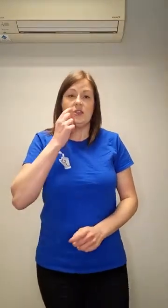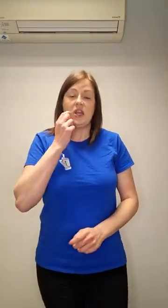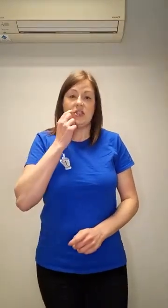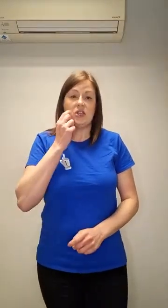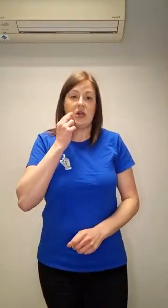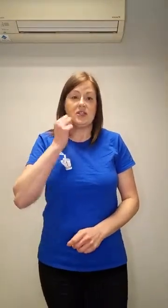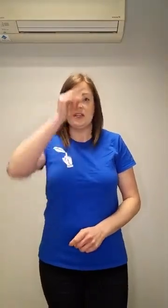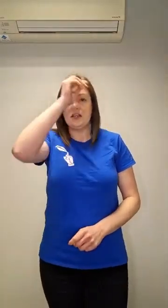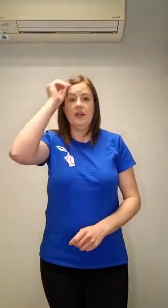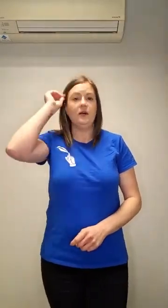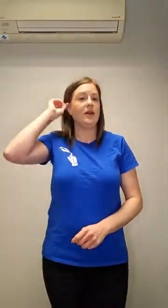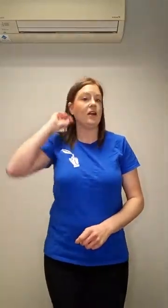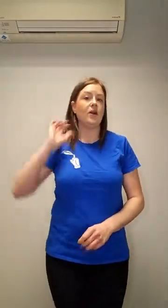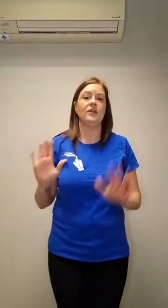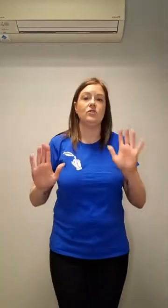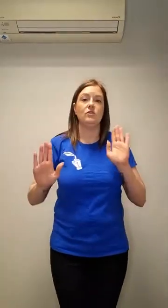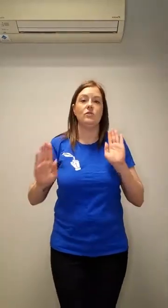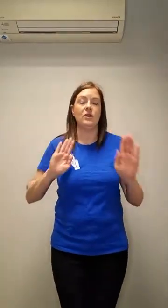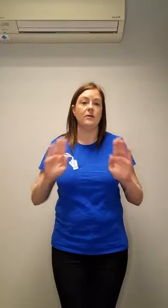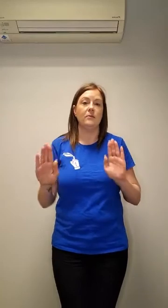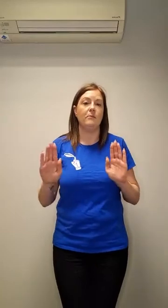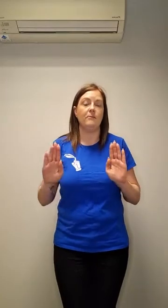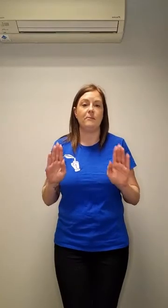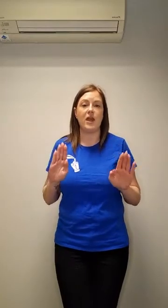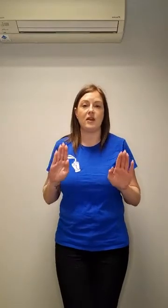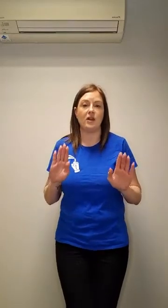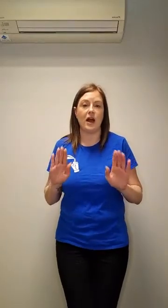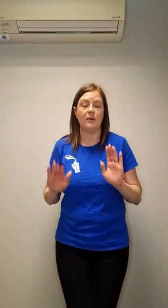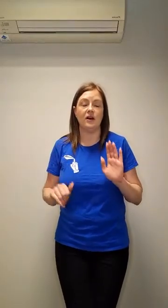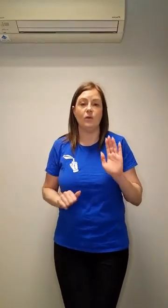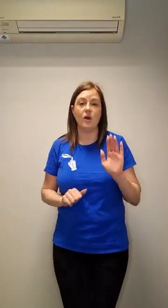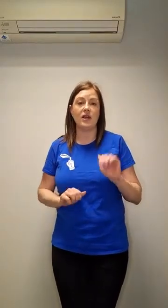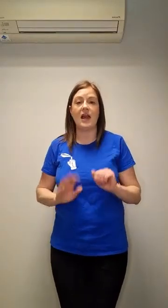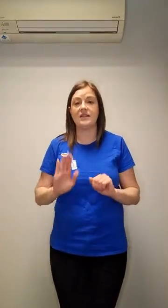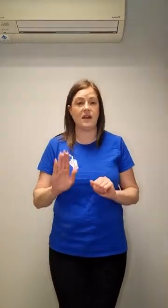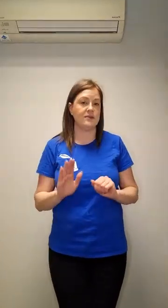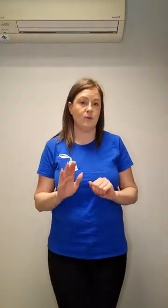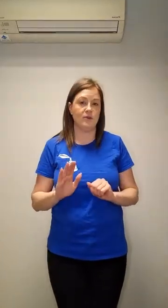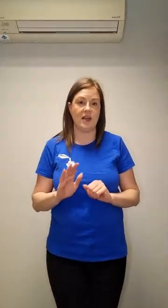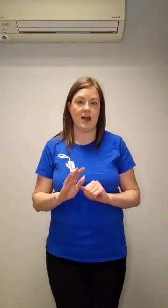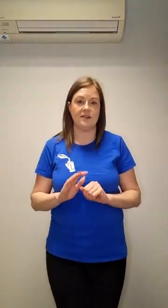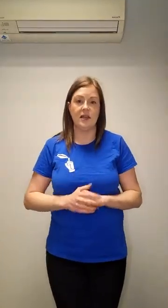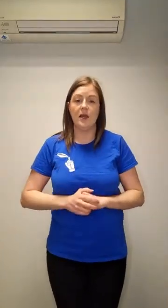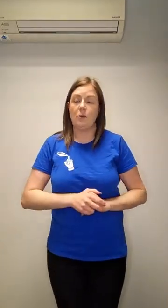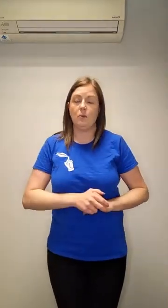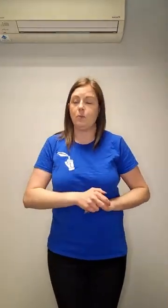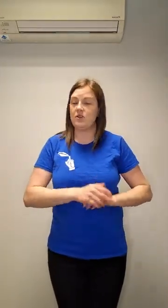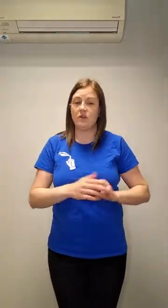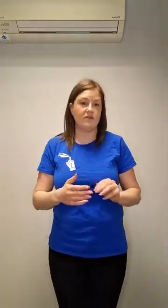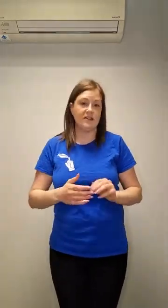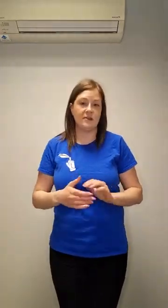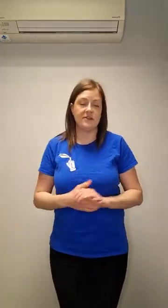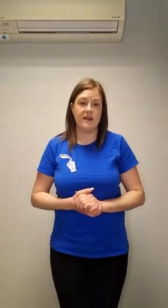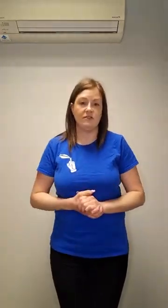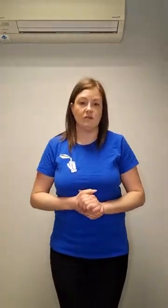get started, we are going to pick our working hand and our supporting hand. We don't refer to them as left and